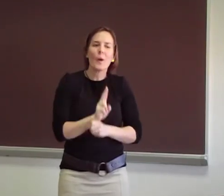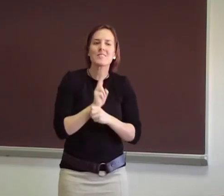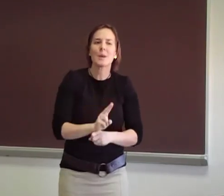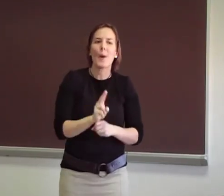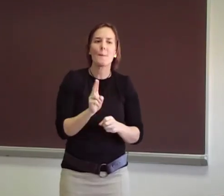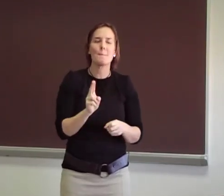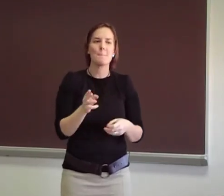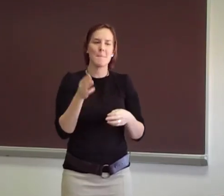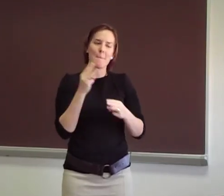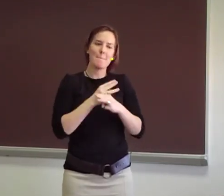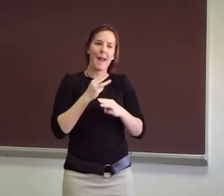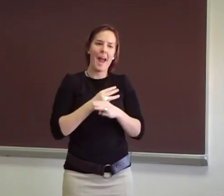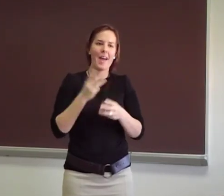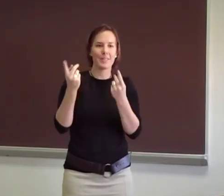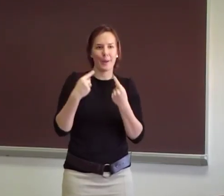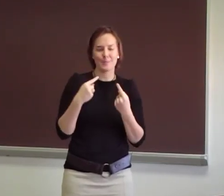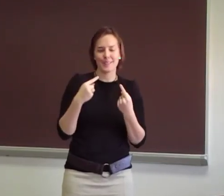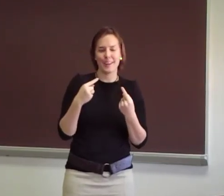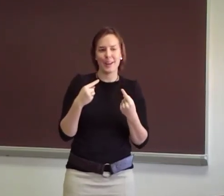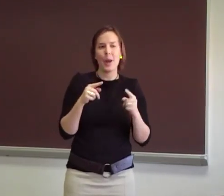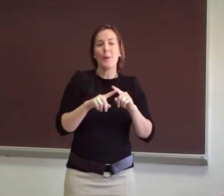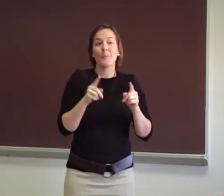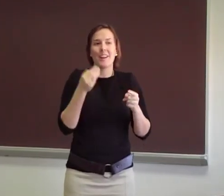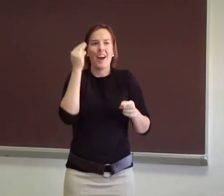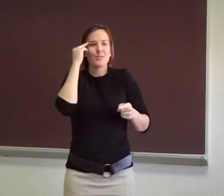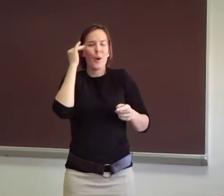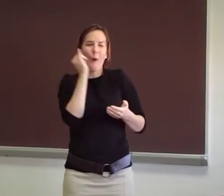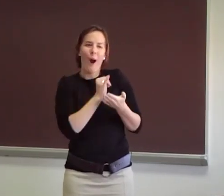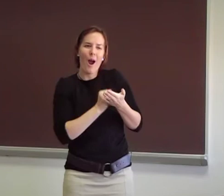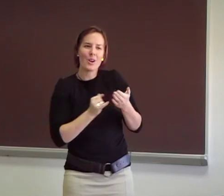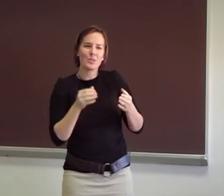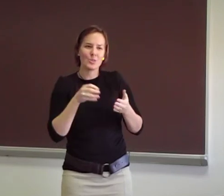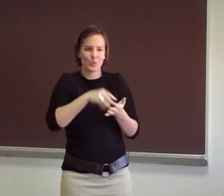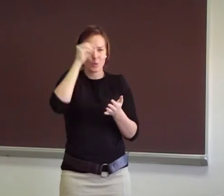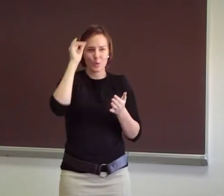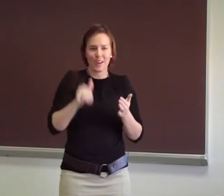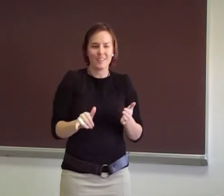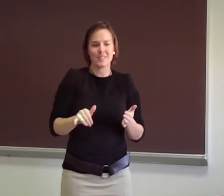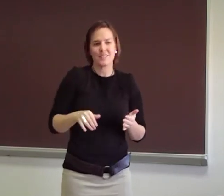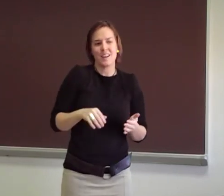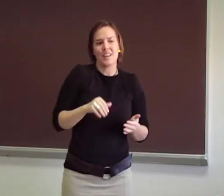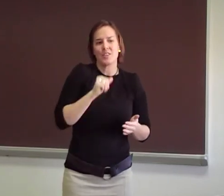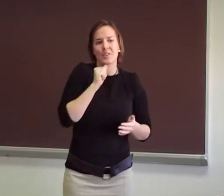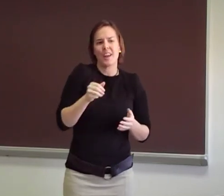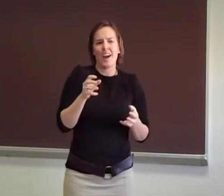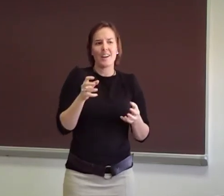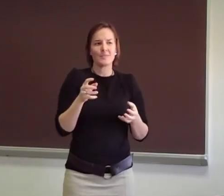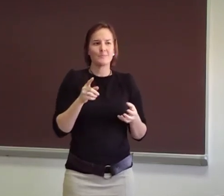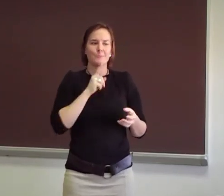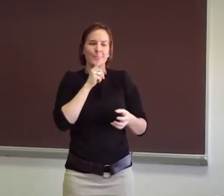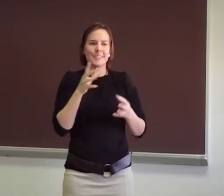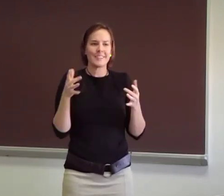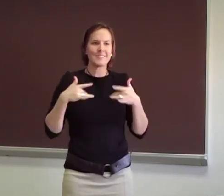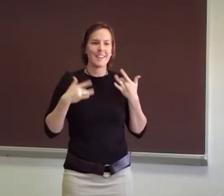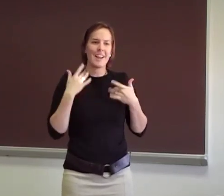thing, but we're scaling something up. So we have something that's small and we need to make something that's